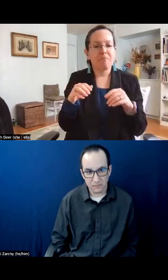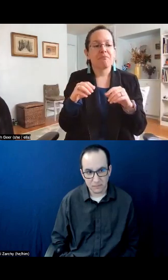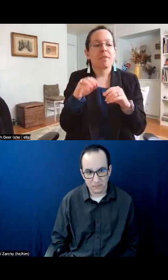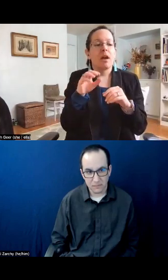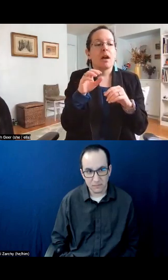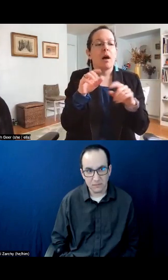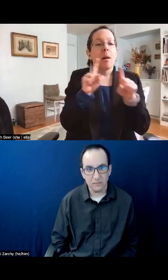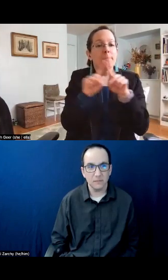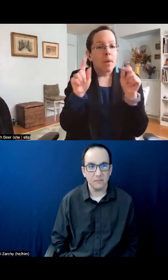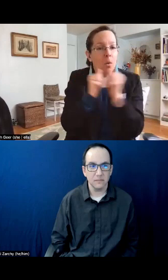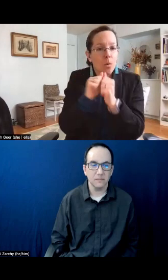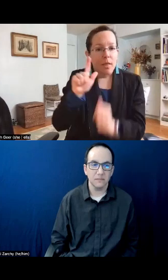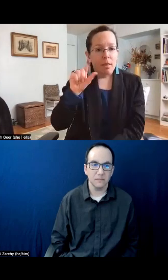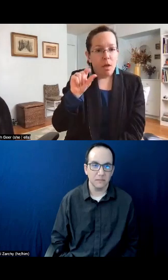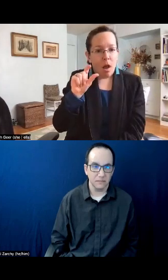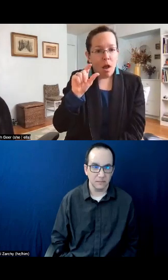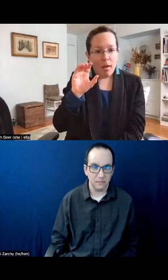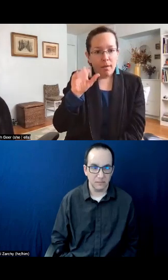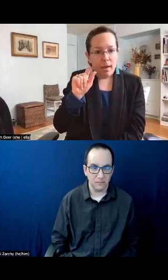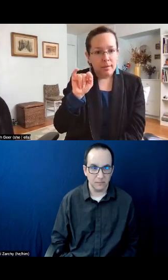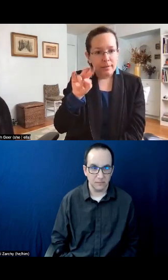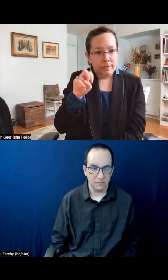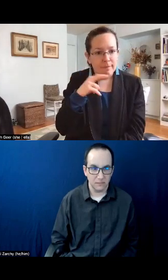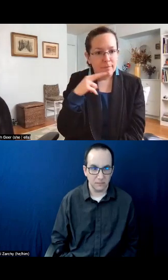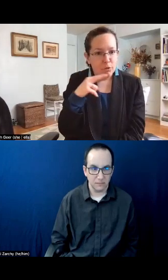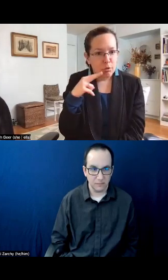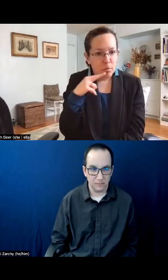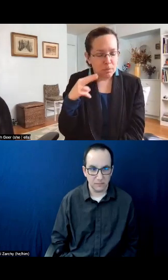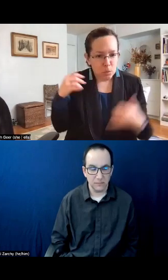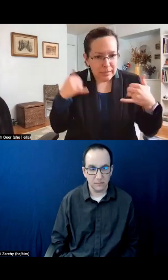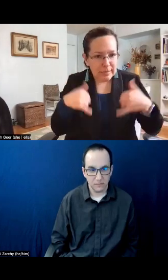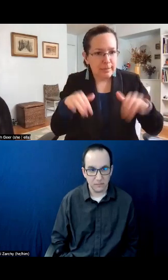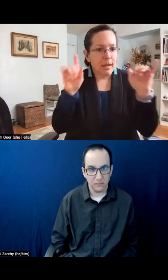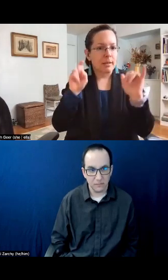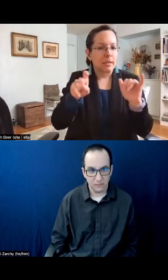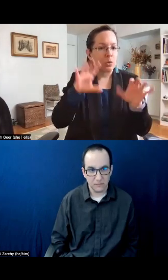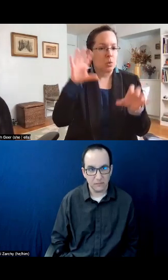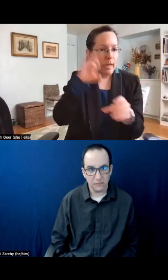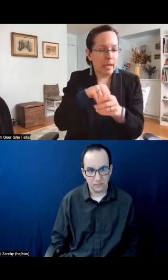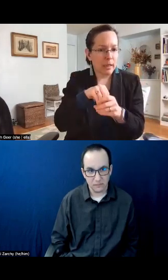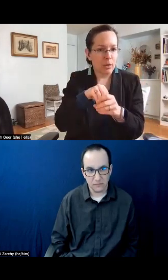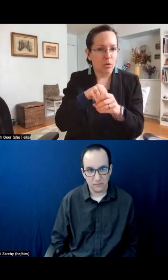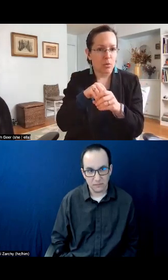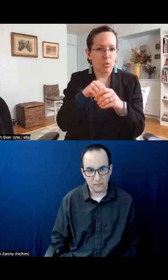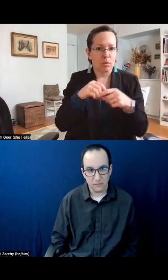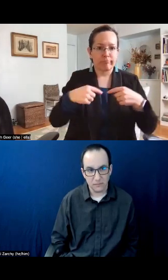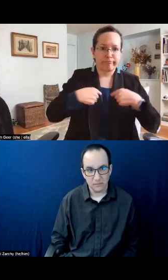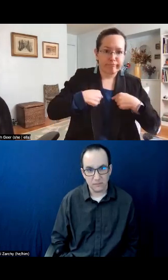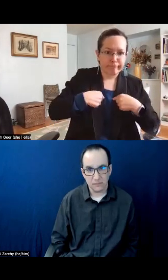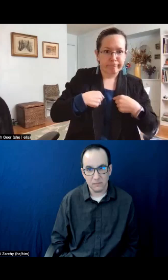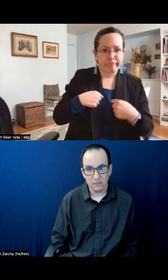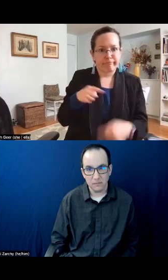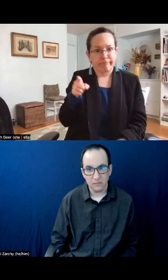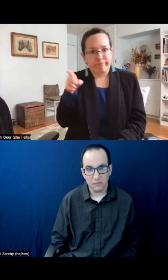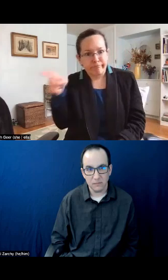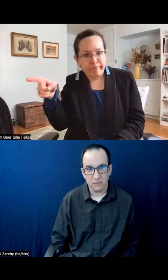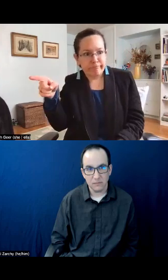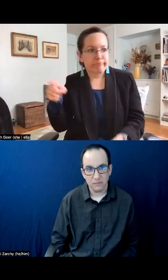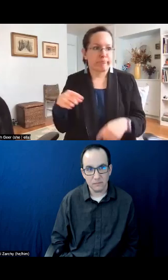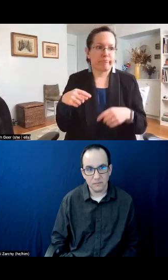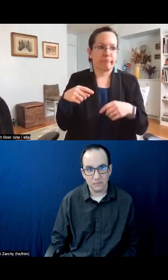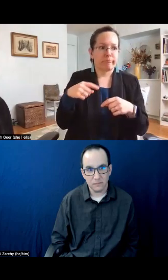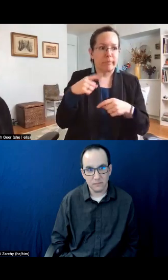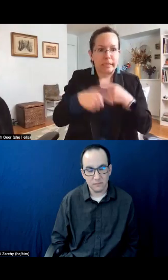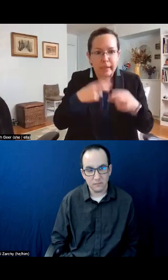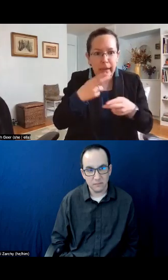the same idea. It's all in one utterance or in one production. With locative verbs, however, you do still need to